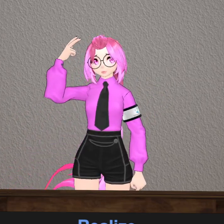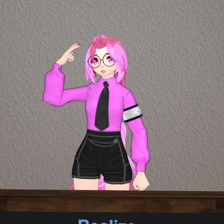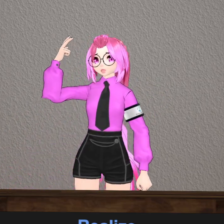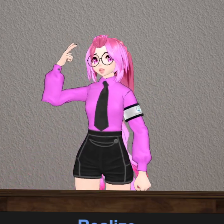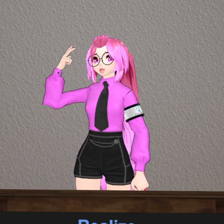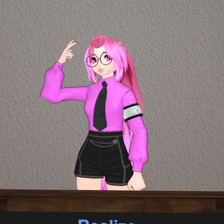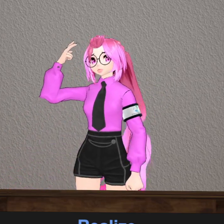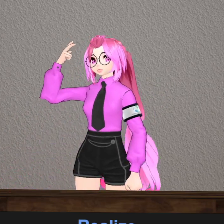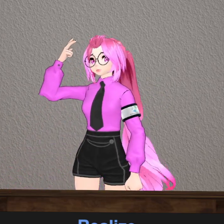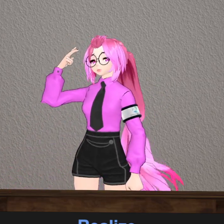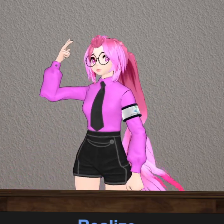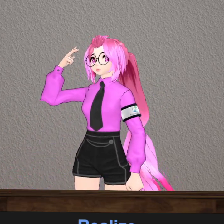Realize.